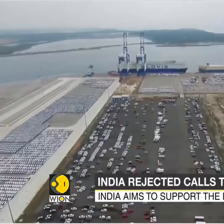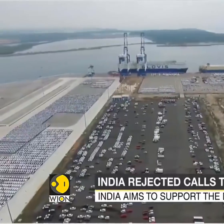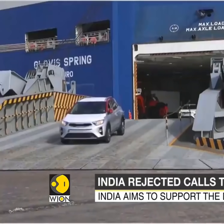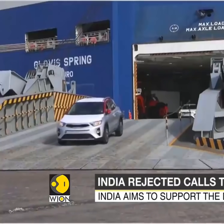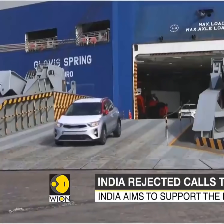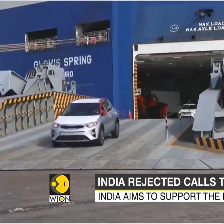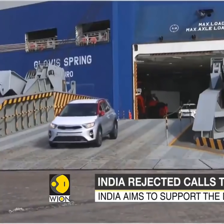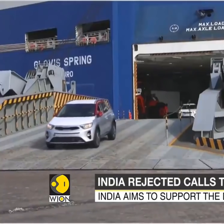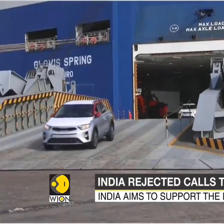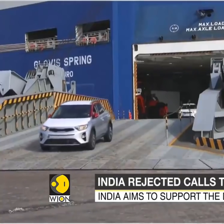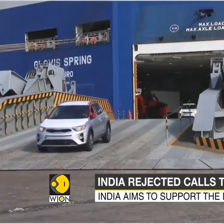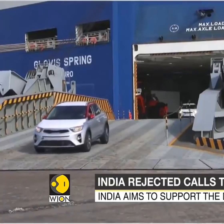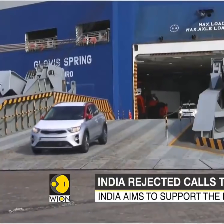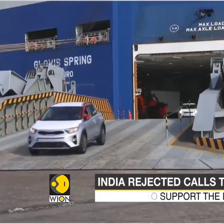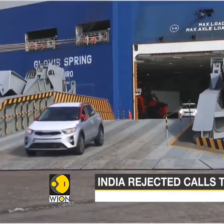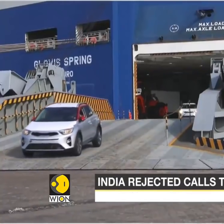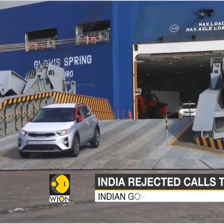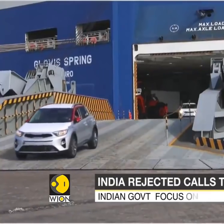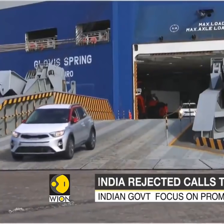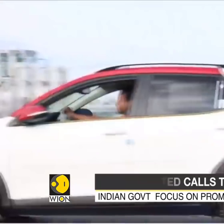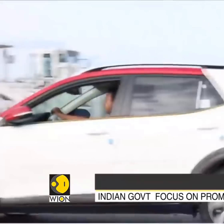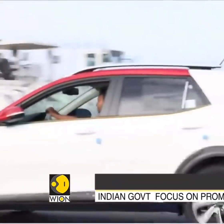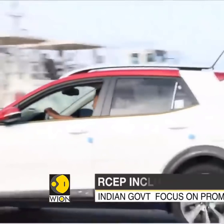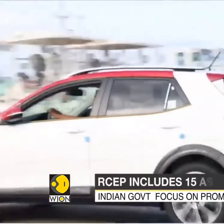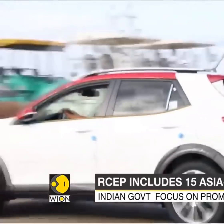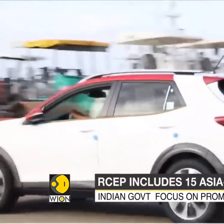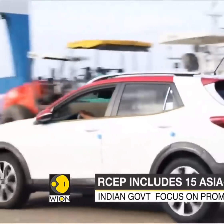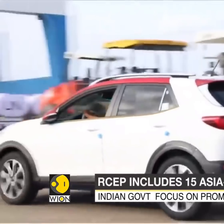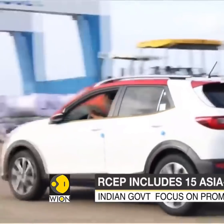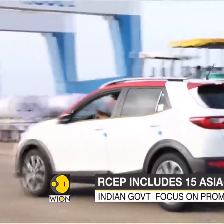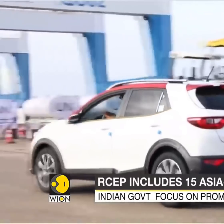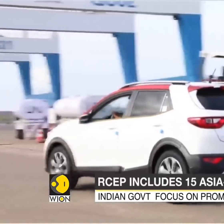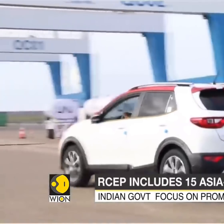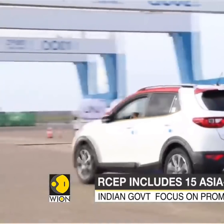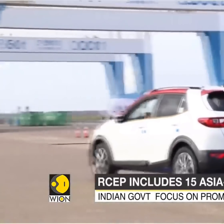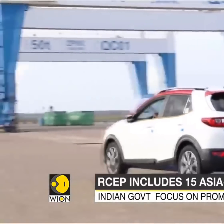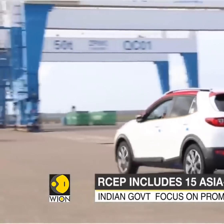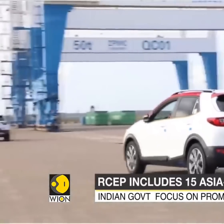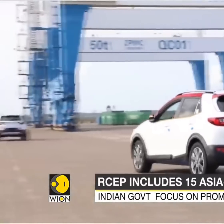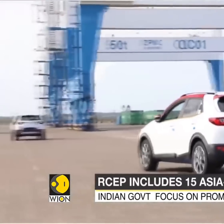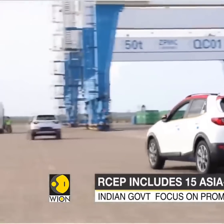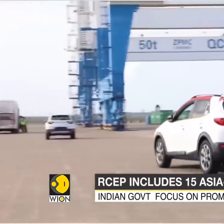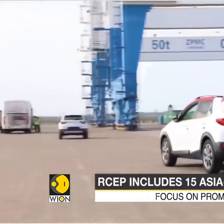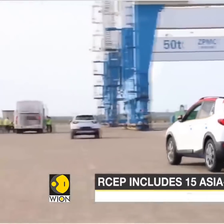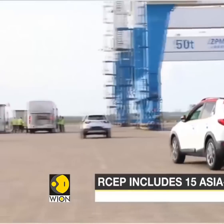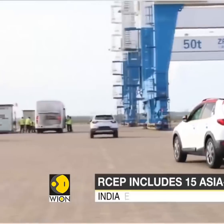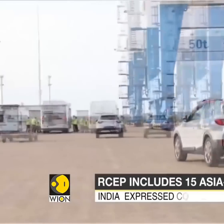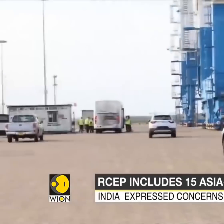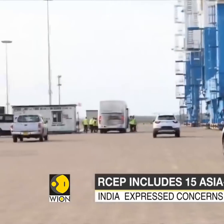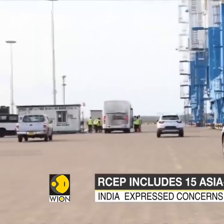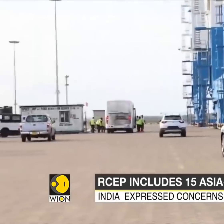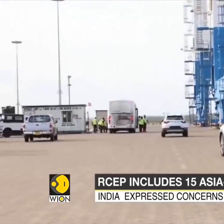reasoned it as a measure to safeguard its service sector, which majorly includes agriculture and dairy.